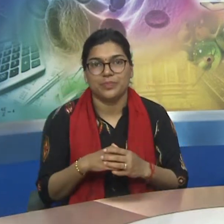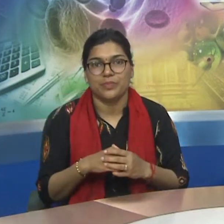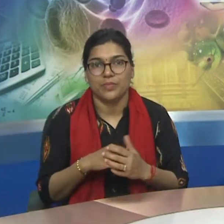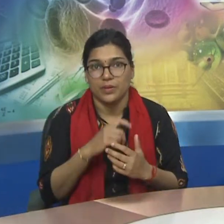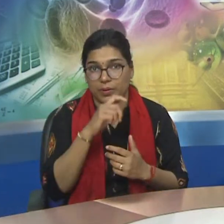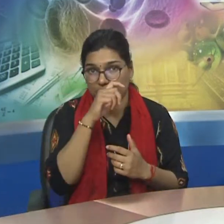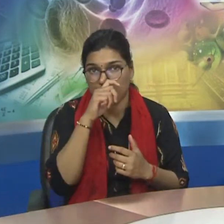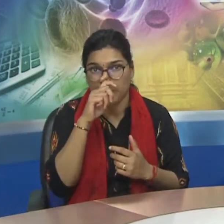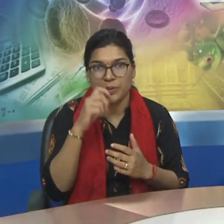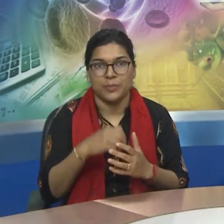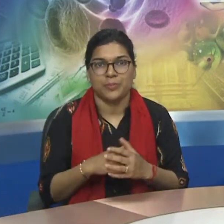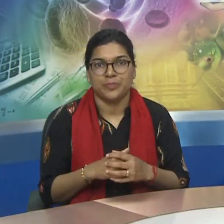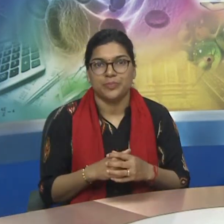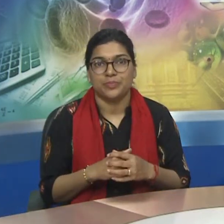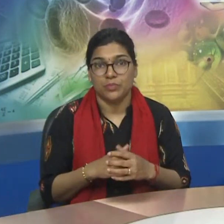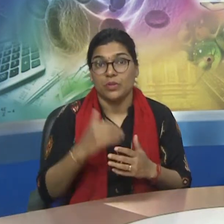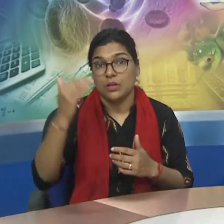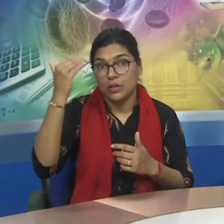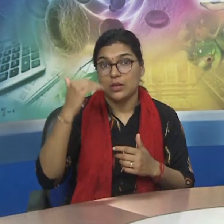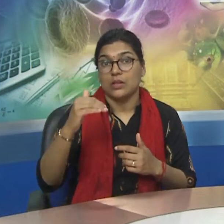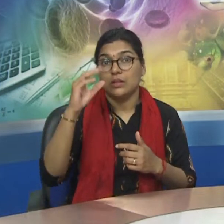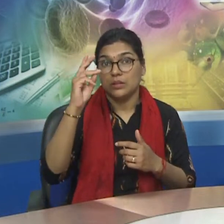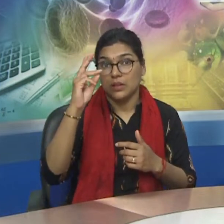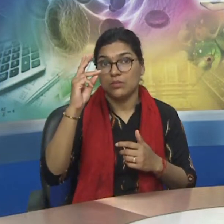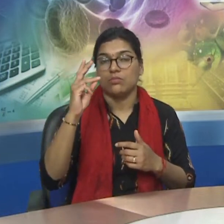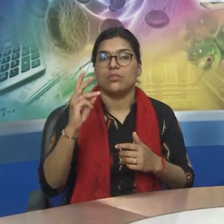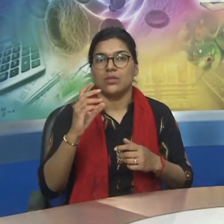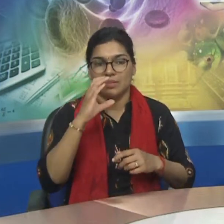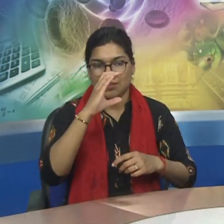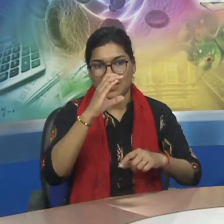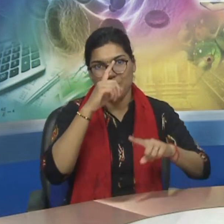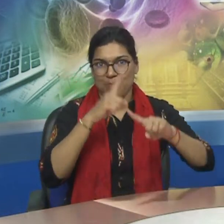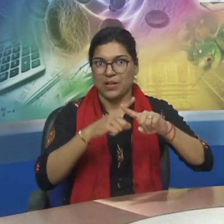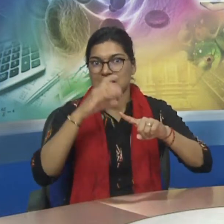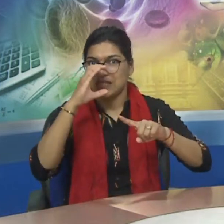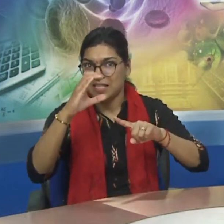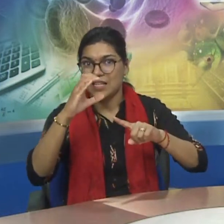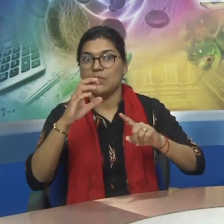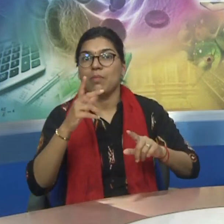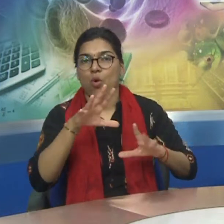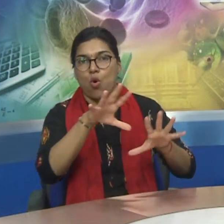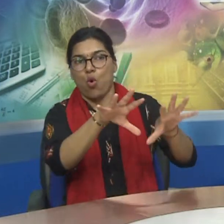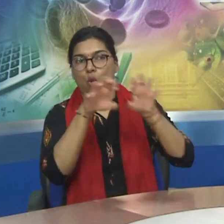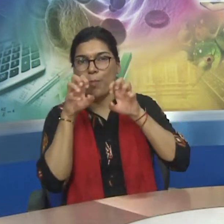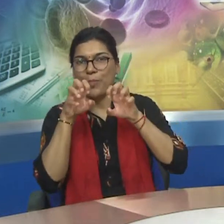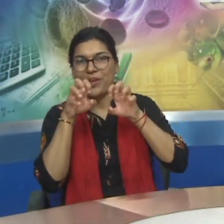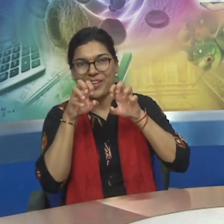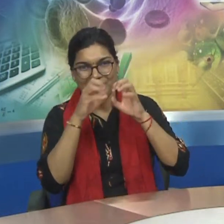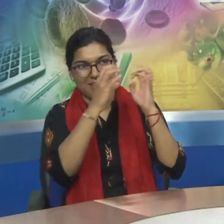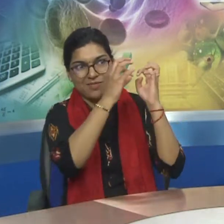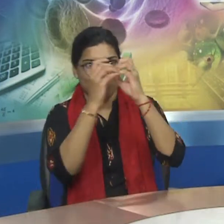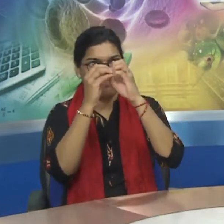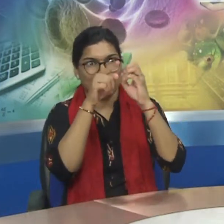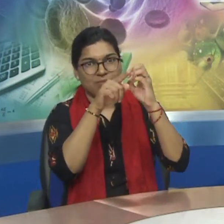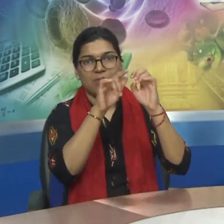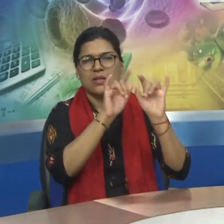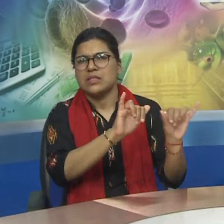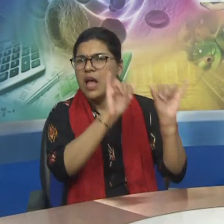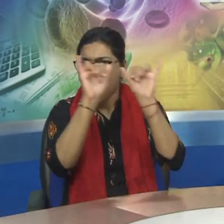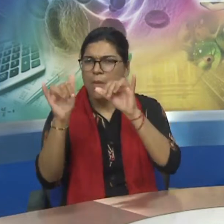file to be selected, then we use this command. The third shortcut key is Ctrl plus key.